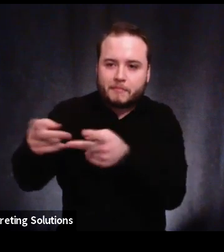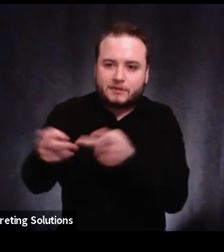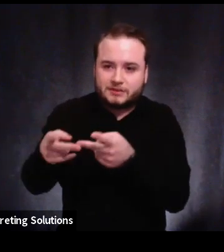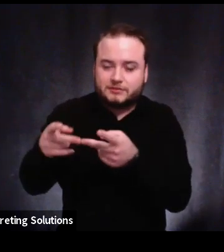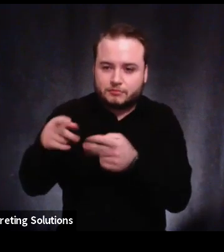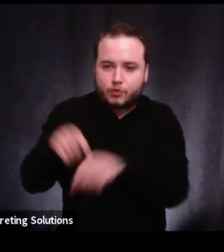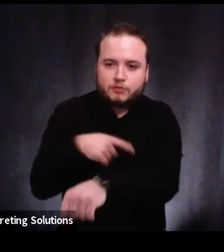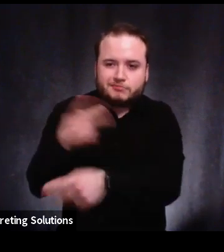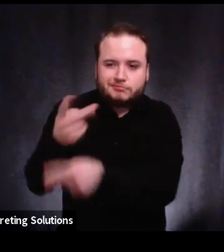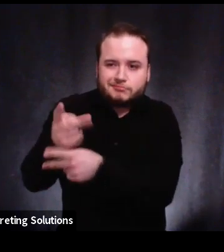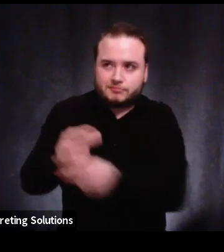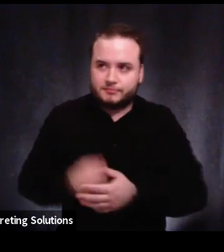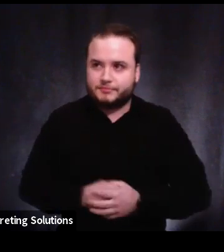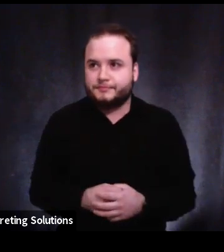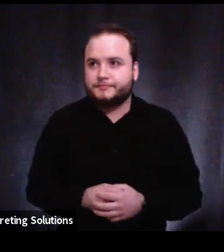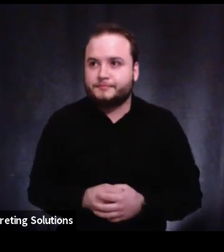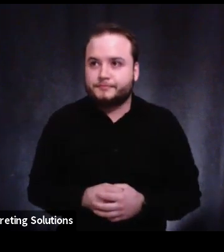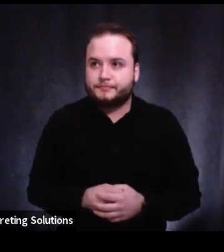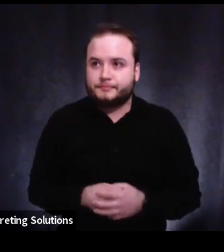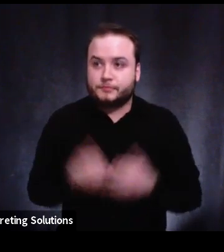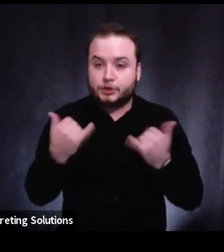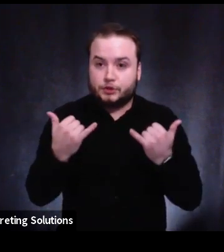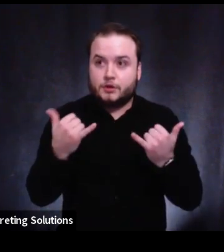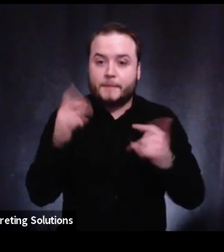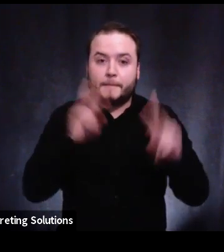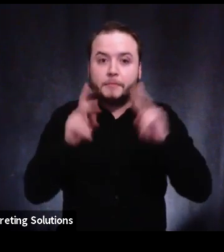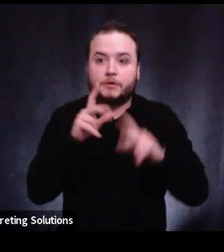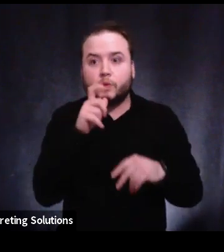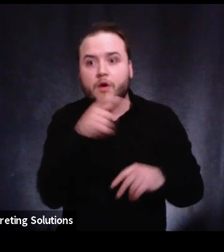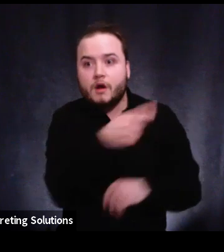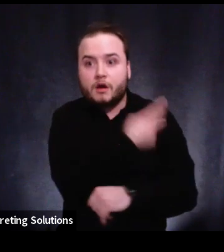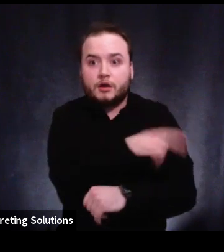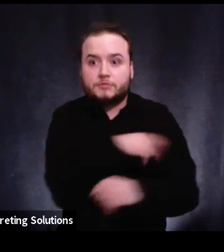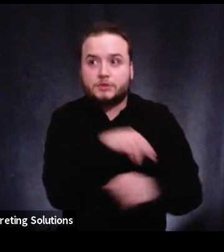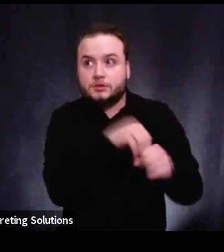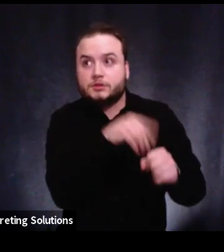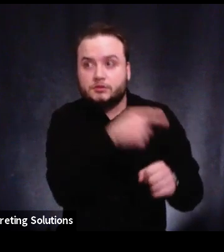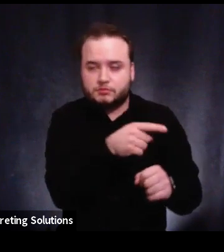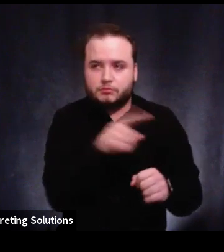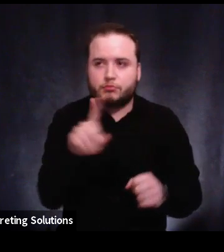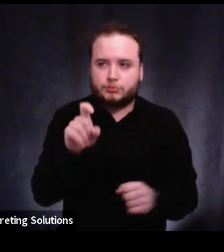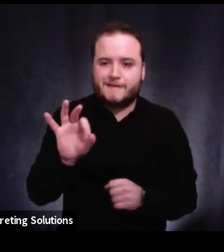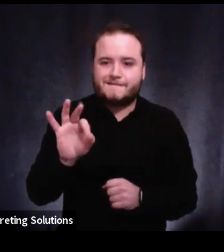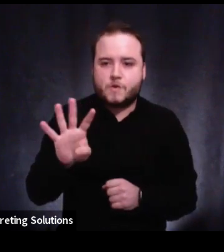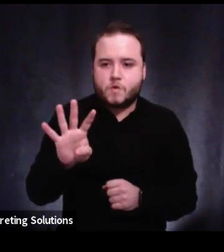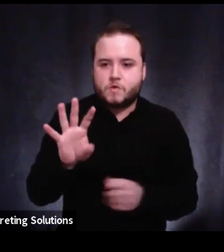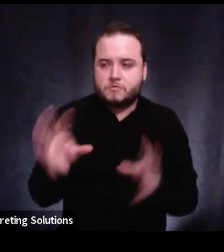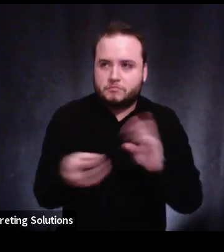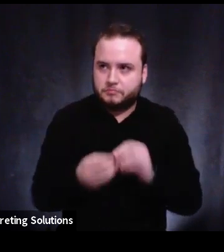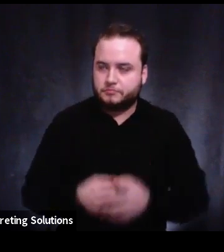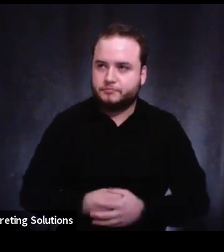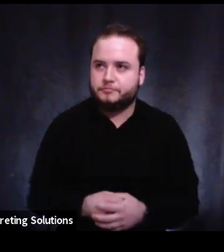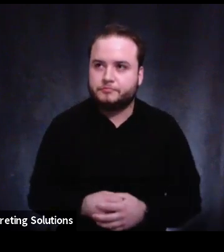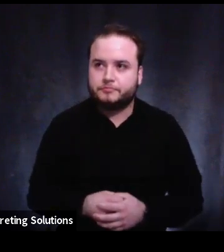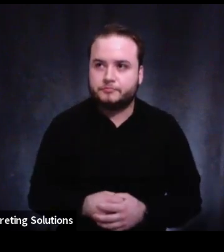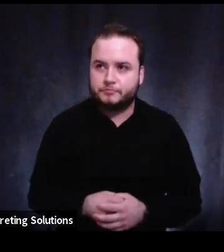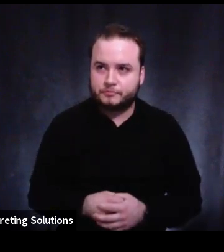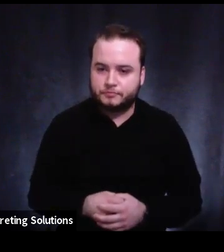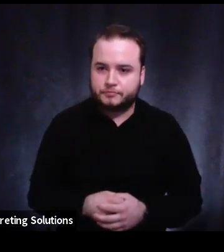currently 143 patients currently in the hospital as of today. That's actually 2 less than yesterday.